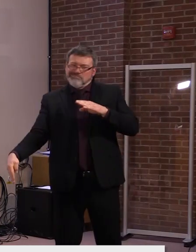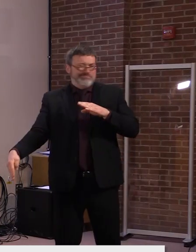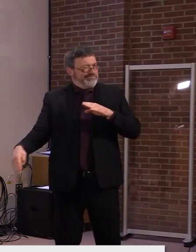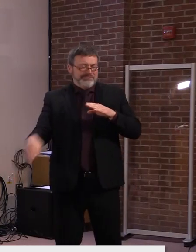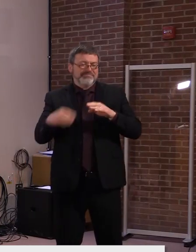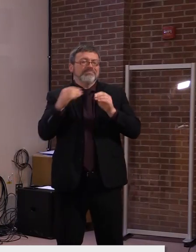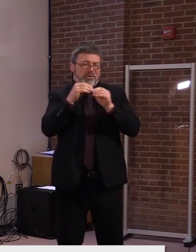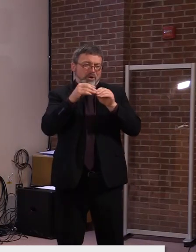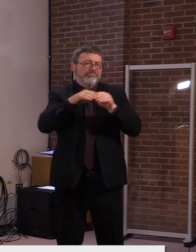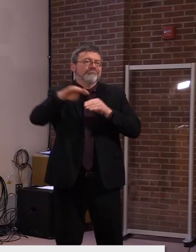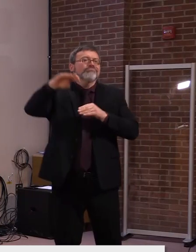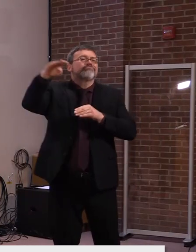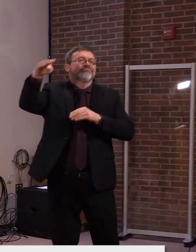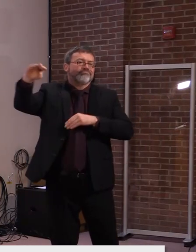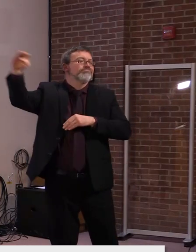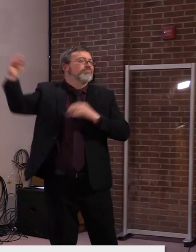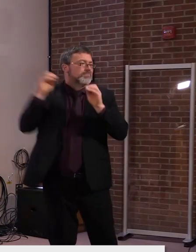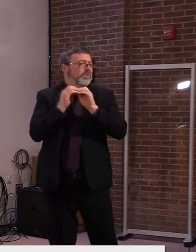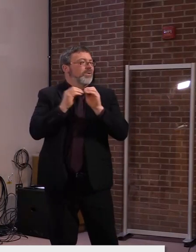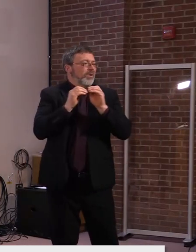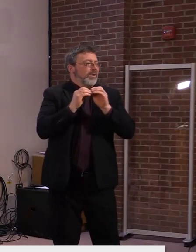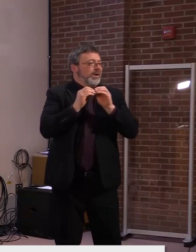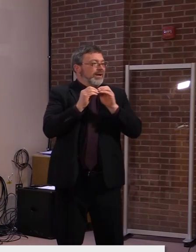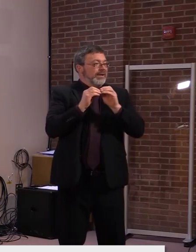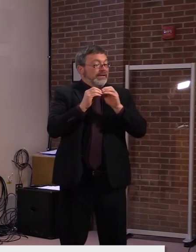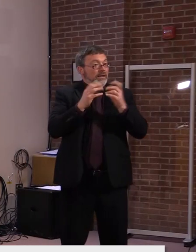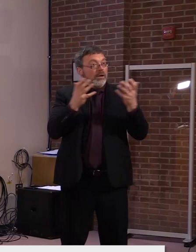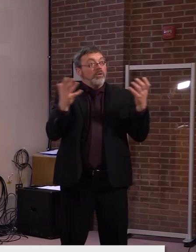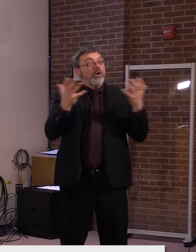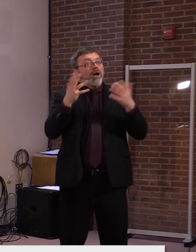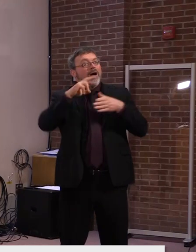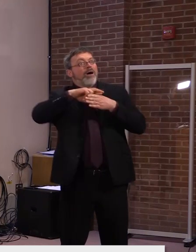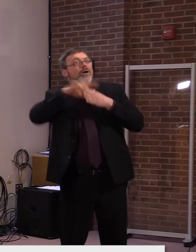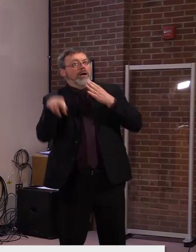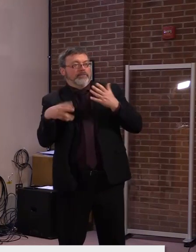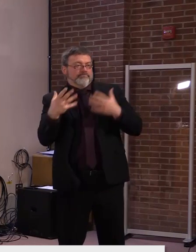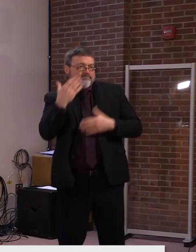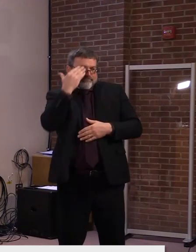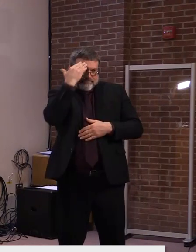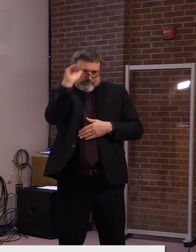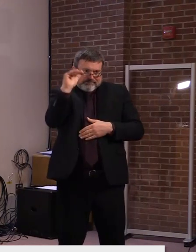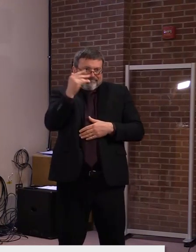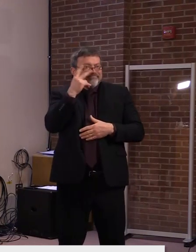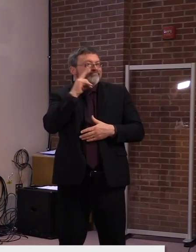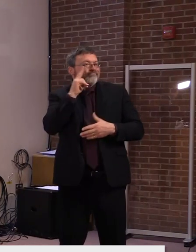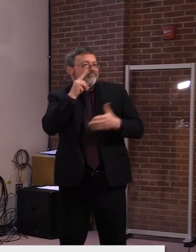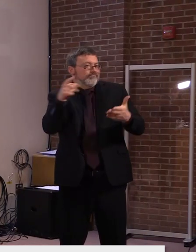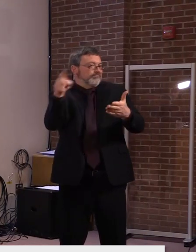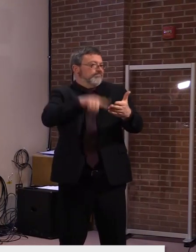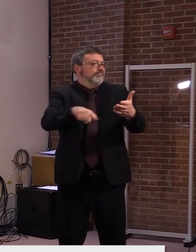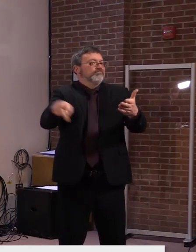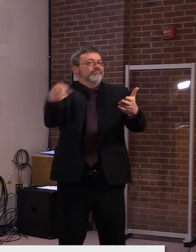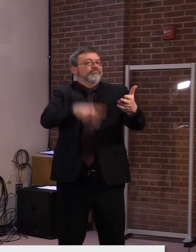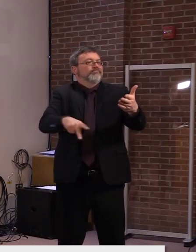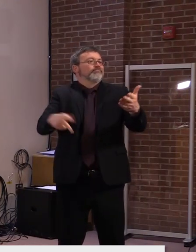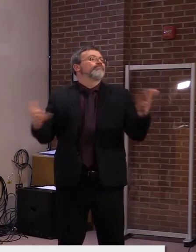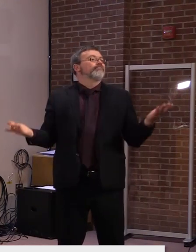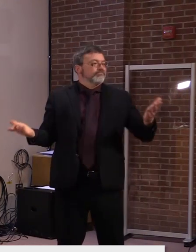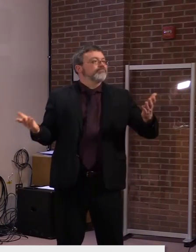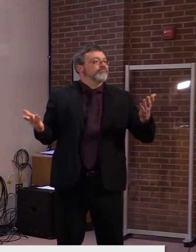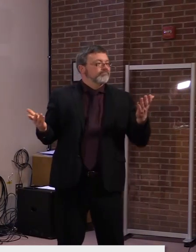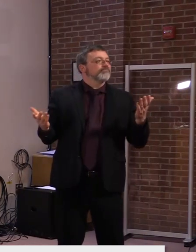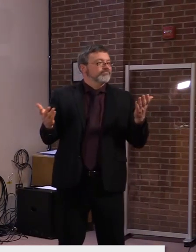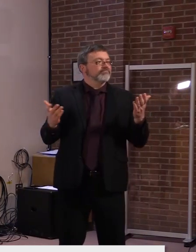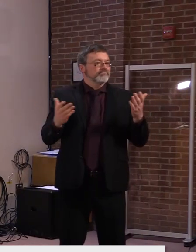of uncertainty in terms of its direct impact that it will have on our cases here in Vermont and around the region as well. And